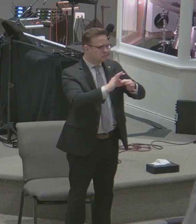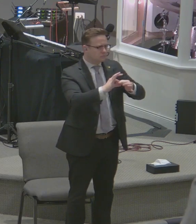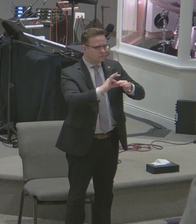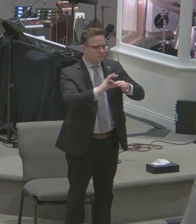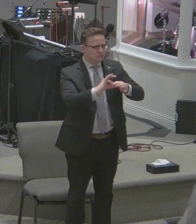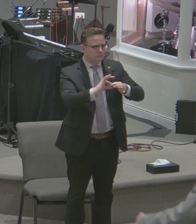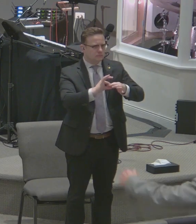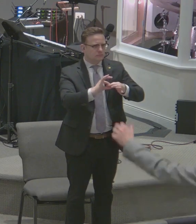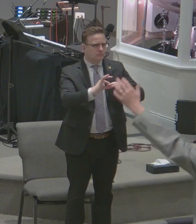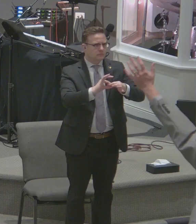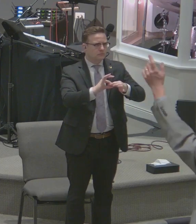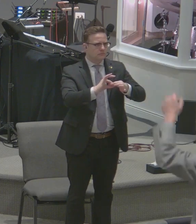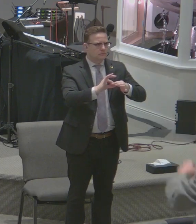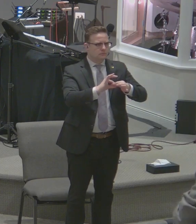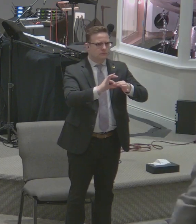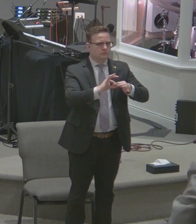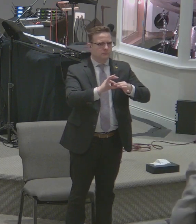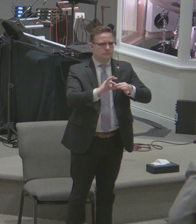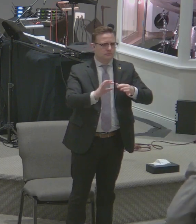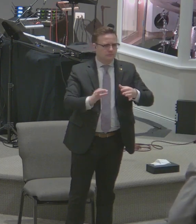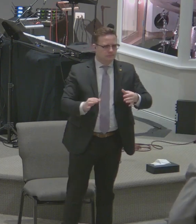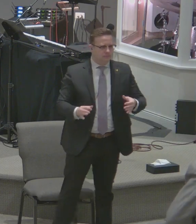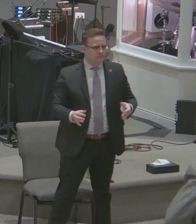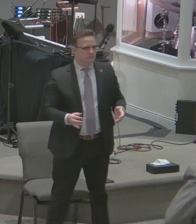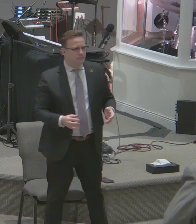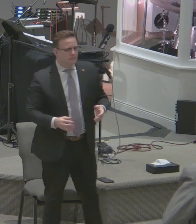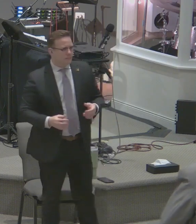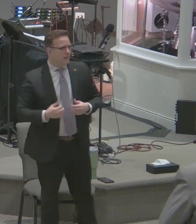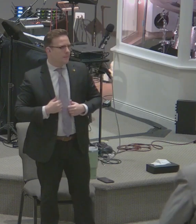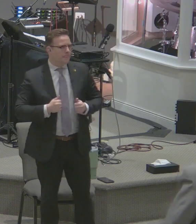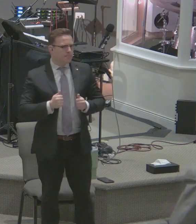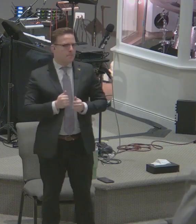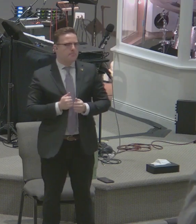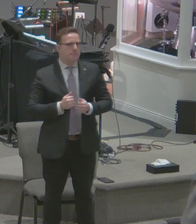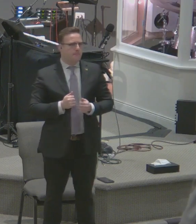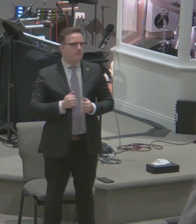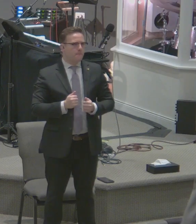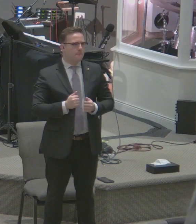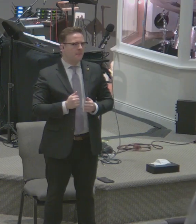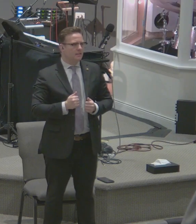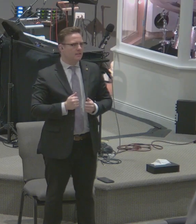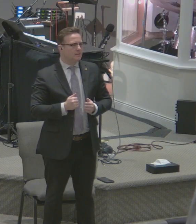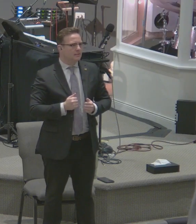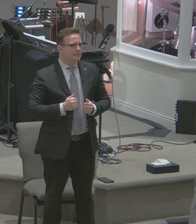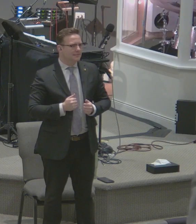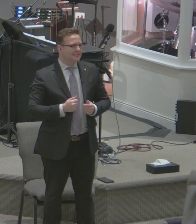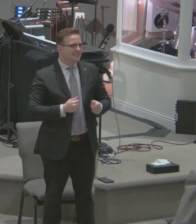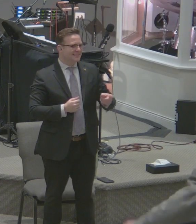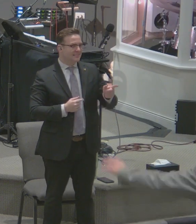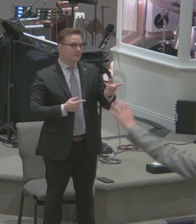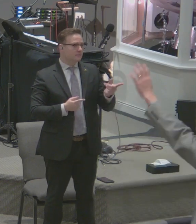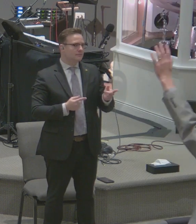And would you just pray over this great church right now? Lift up your voice.